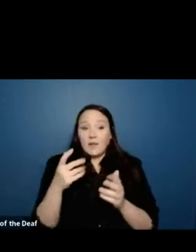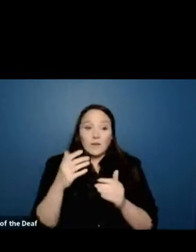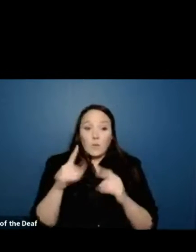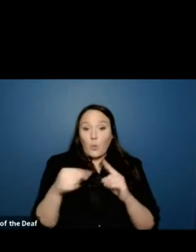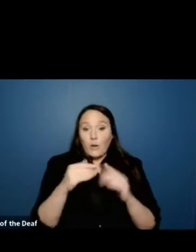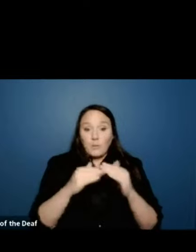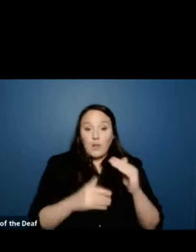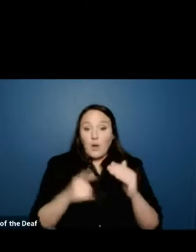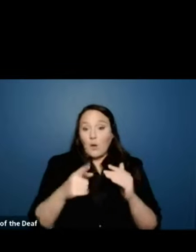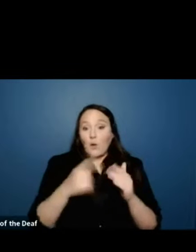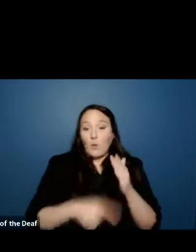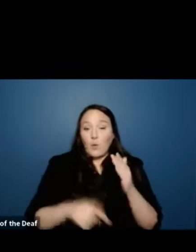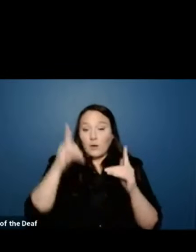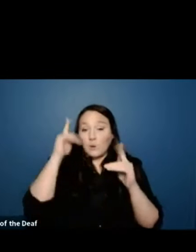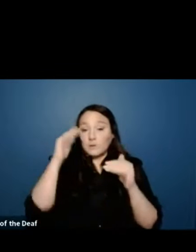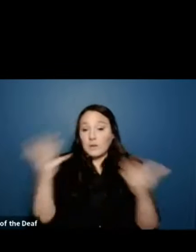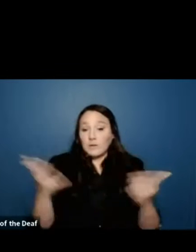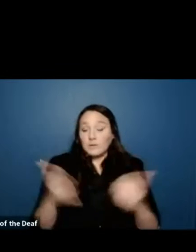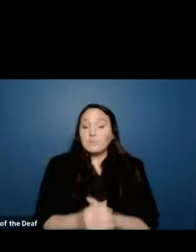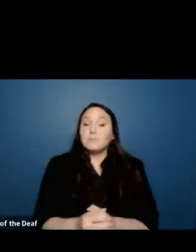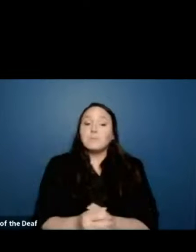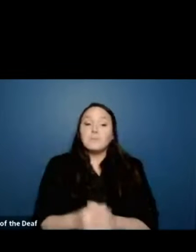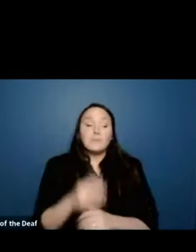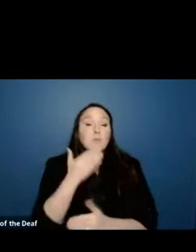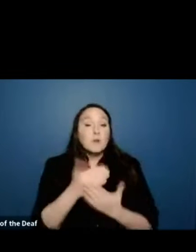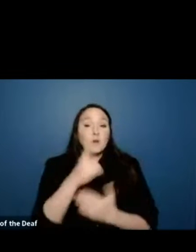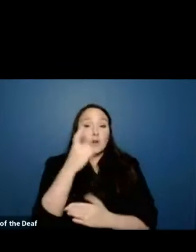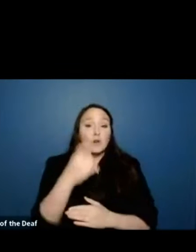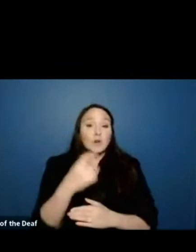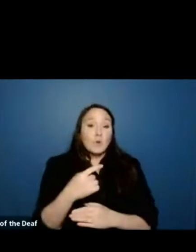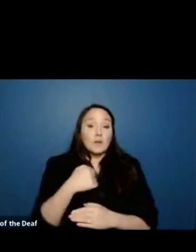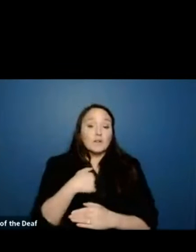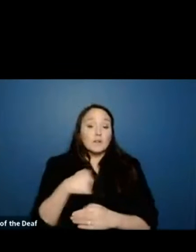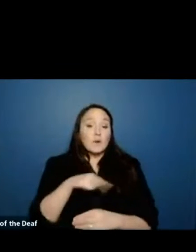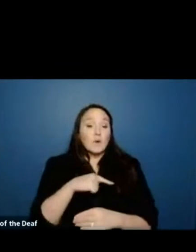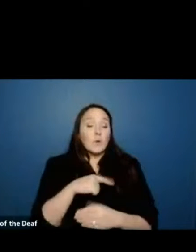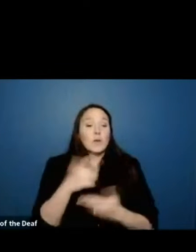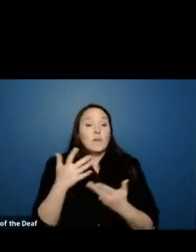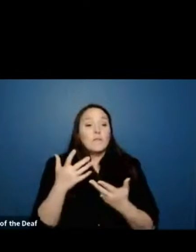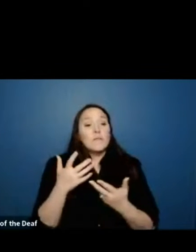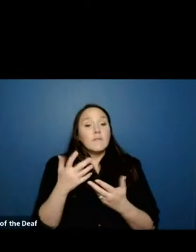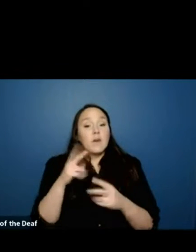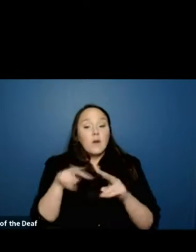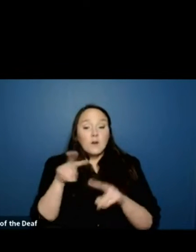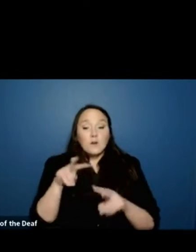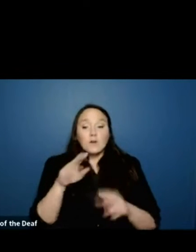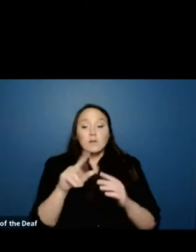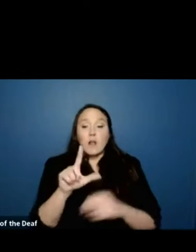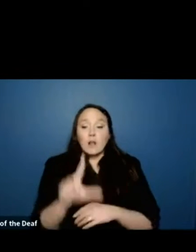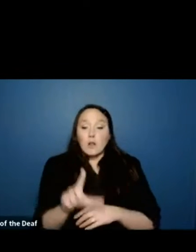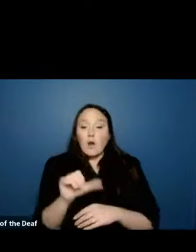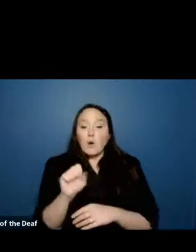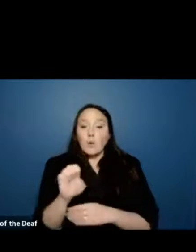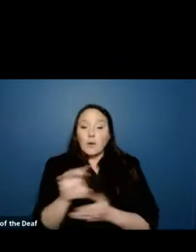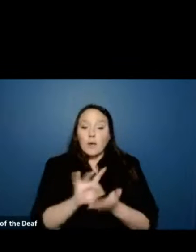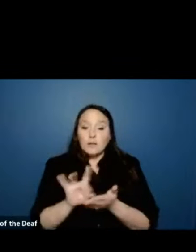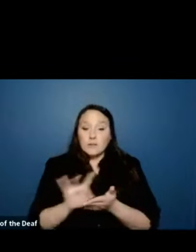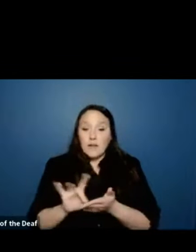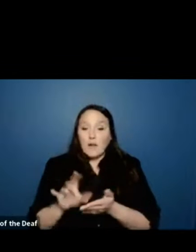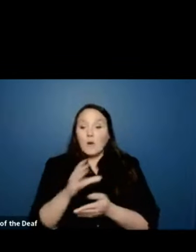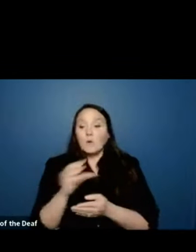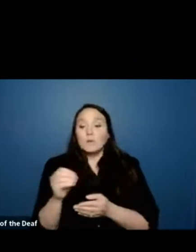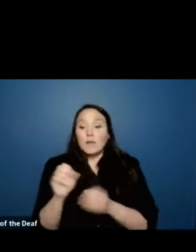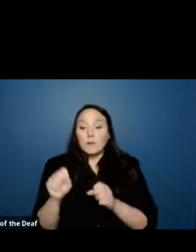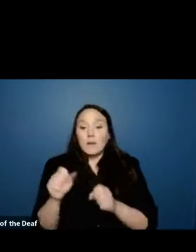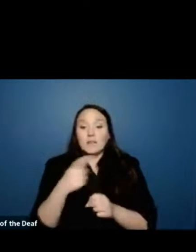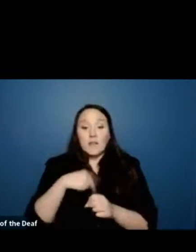levels? That's a good question. We've actually, given our lower case counts and our capacity at this time, we've actually started implementing